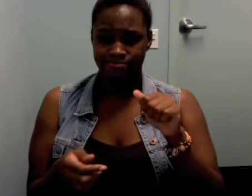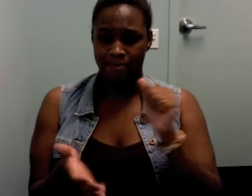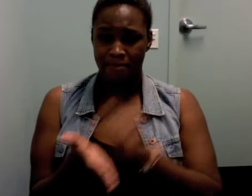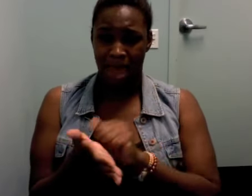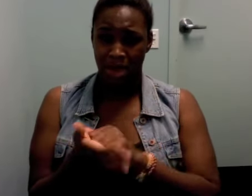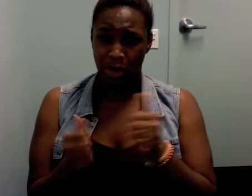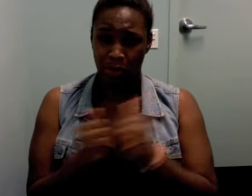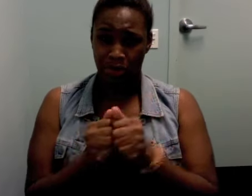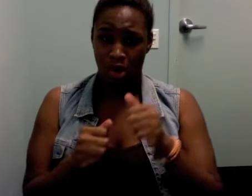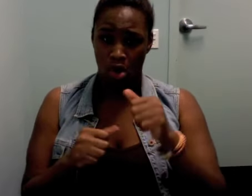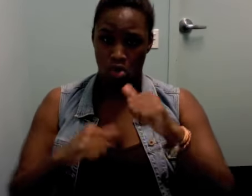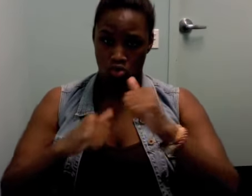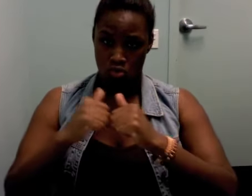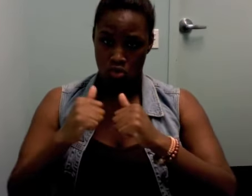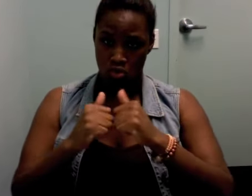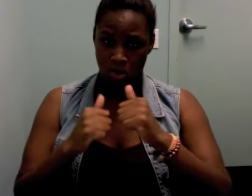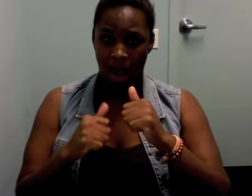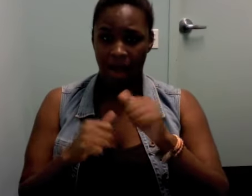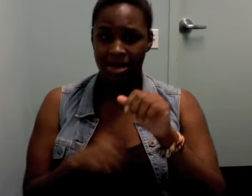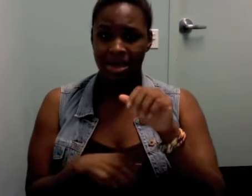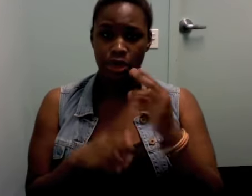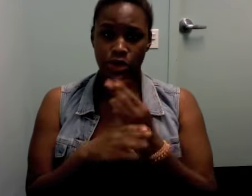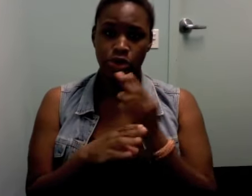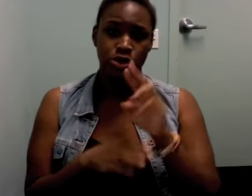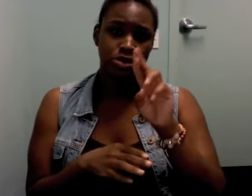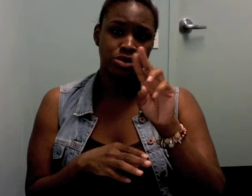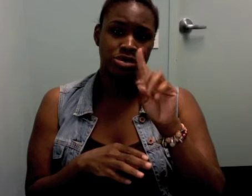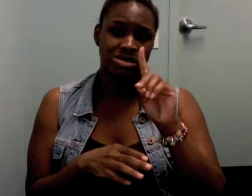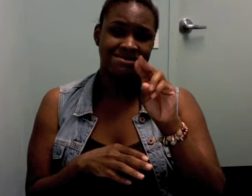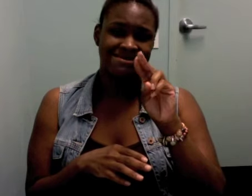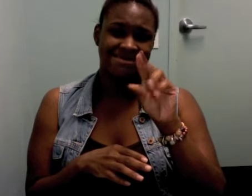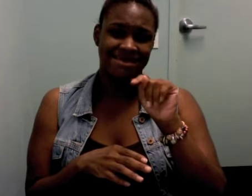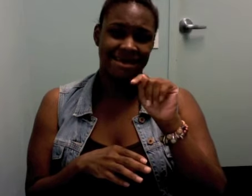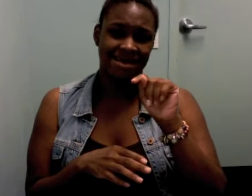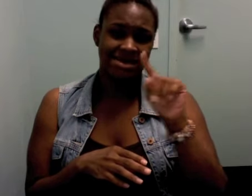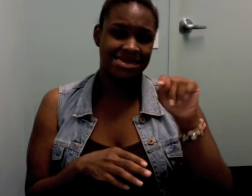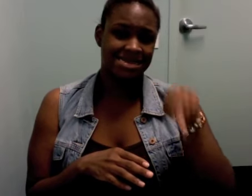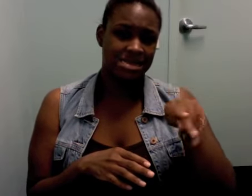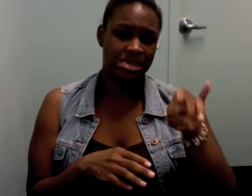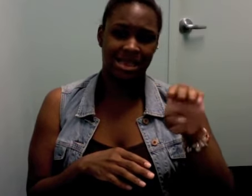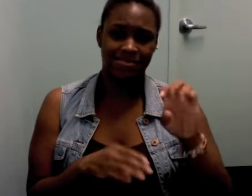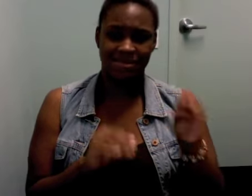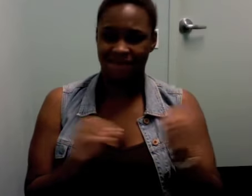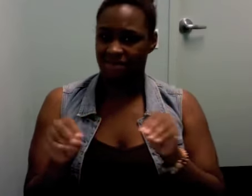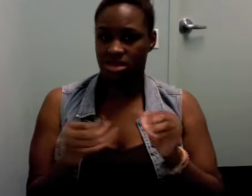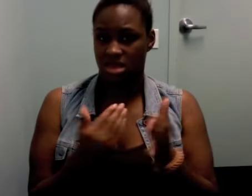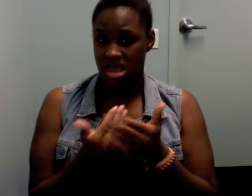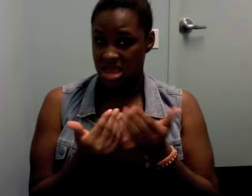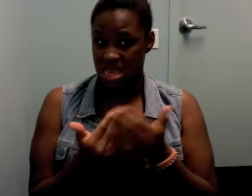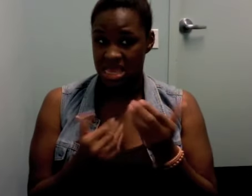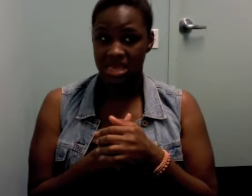go. So those are the types of boats that you have to choose from. It's just how much you want to spend